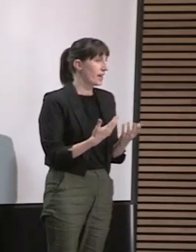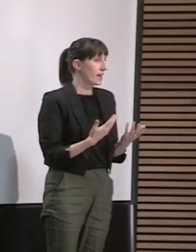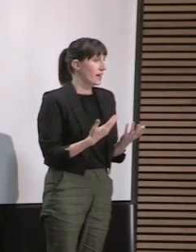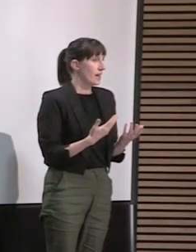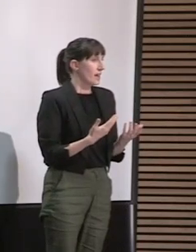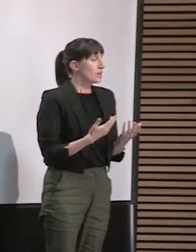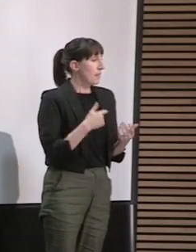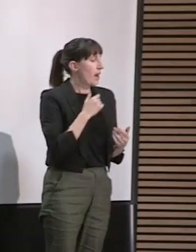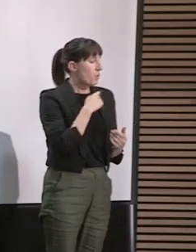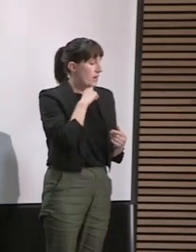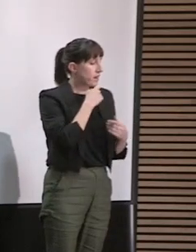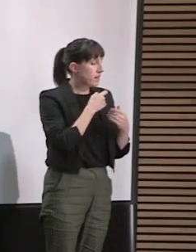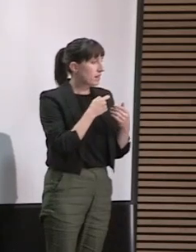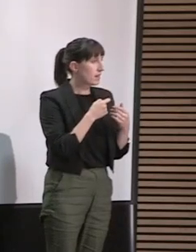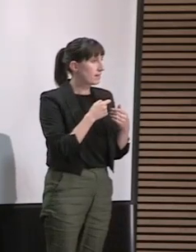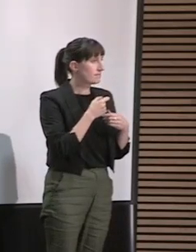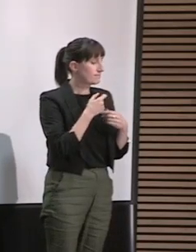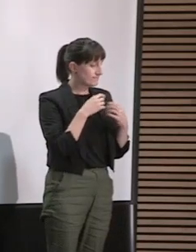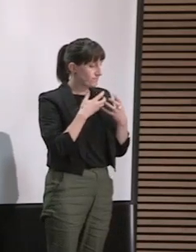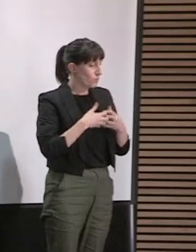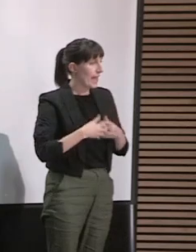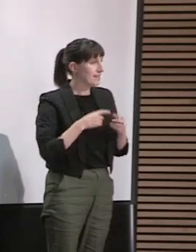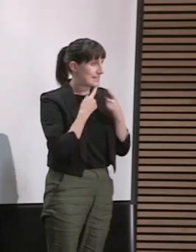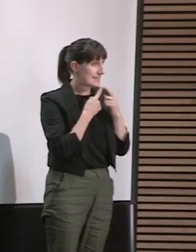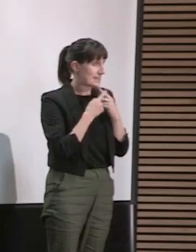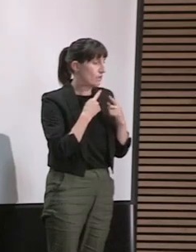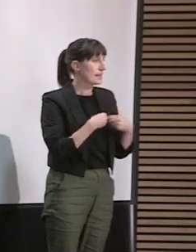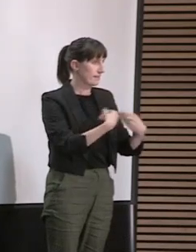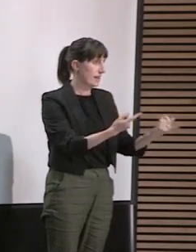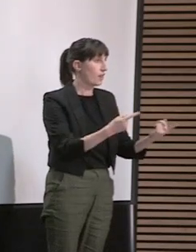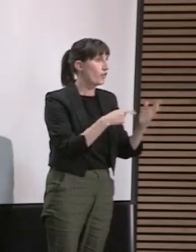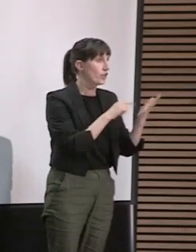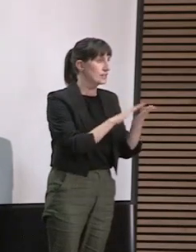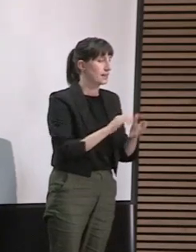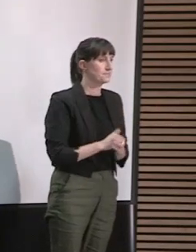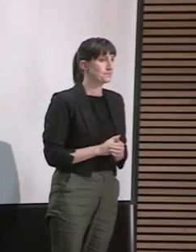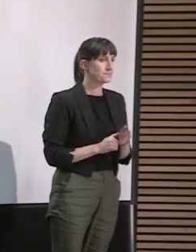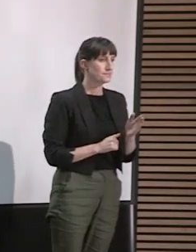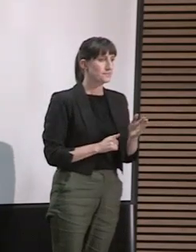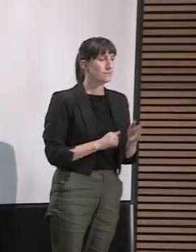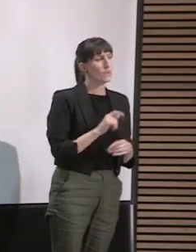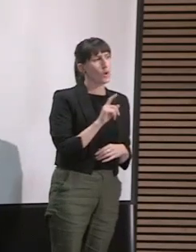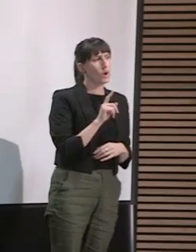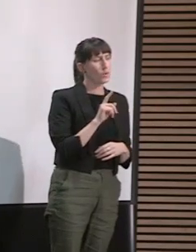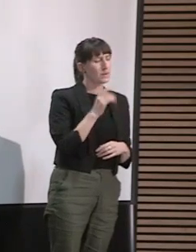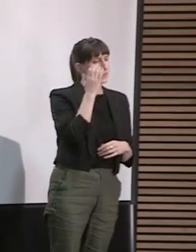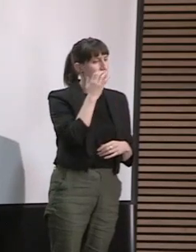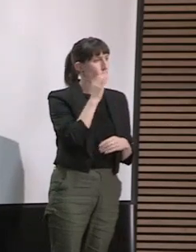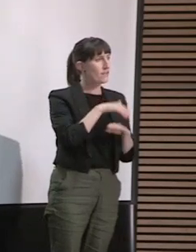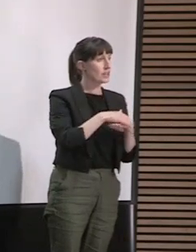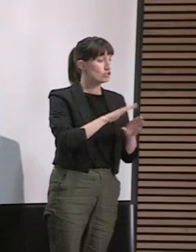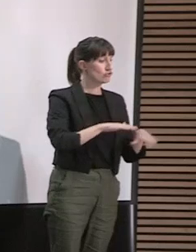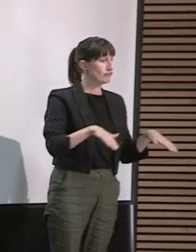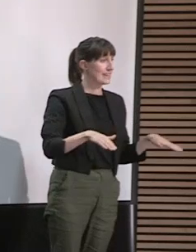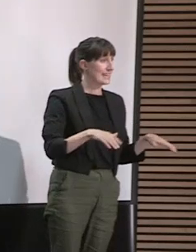that for you on Thursday. What about the movement of children in those older age groups between classes and in communal areas? Should they